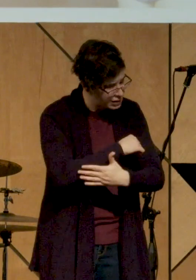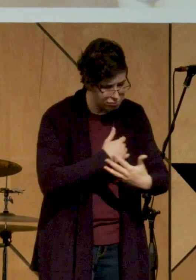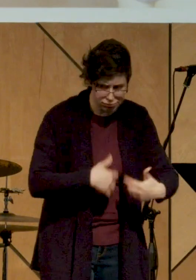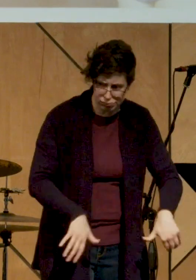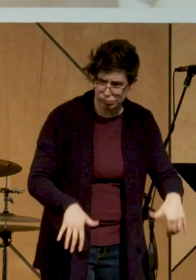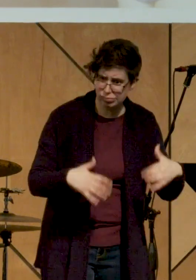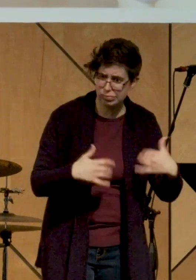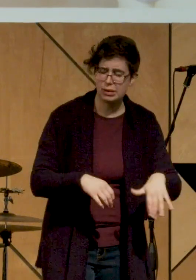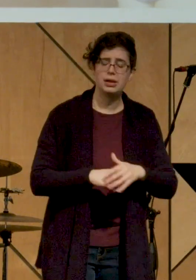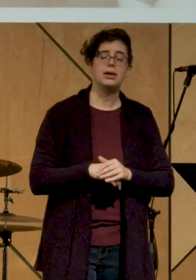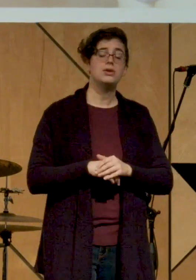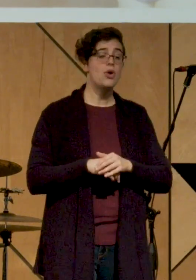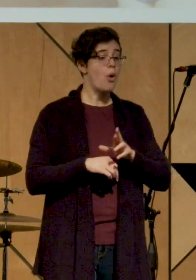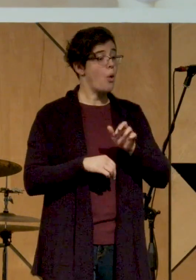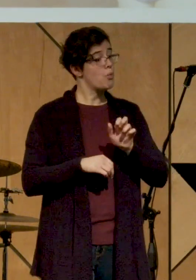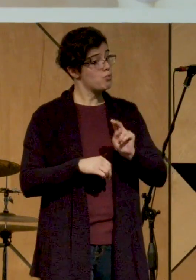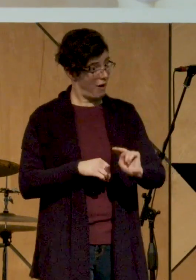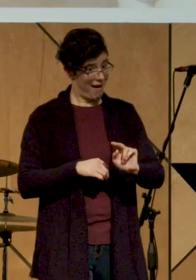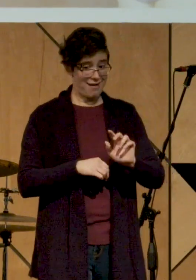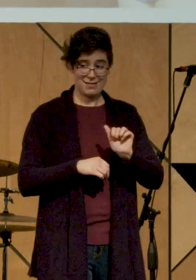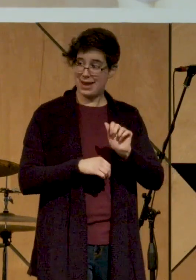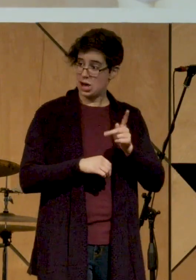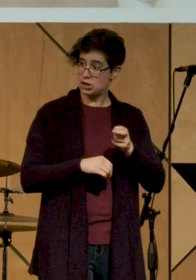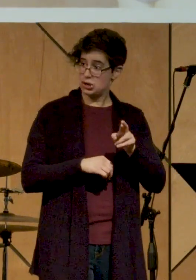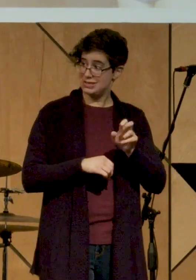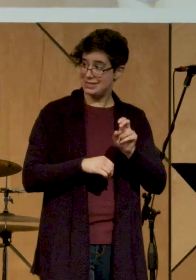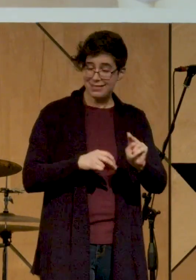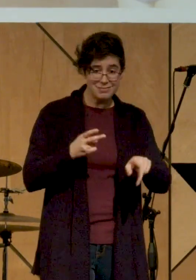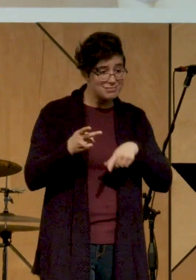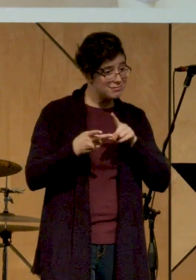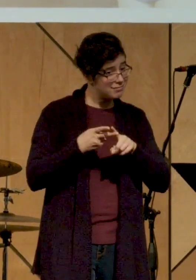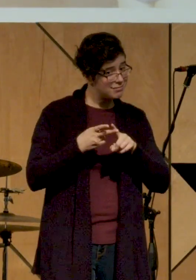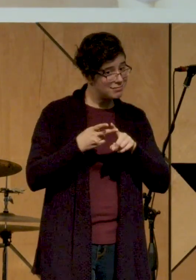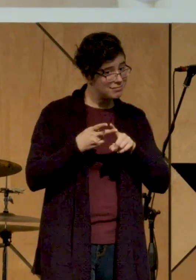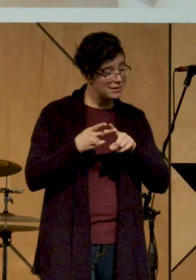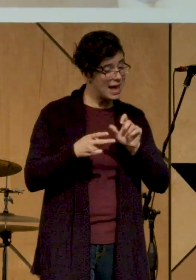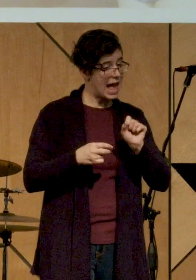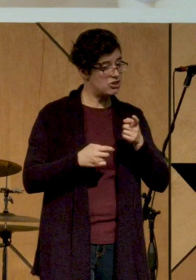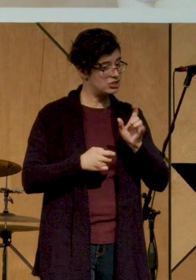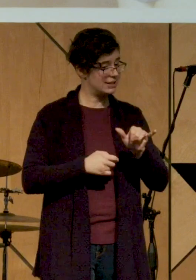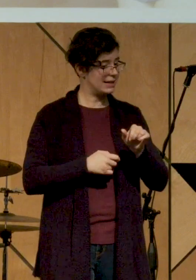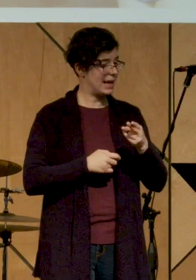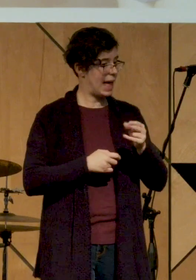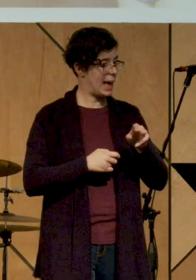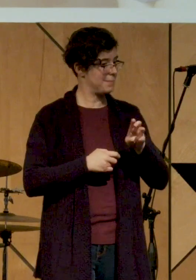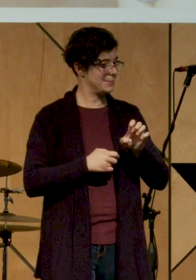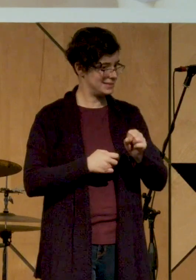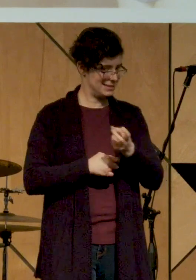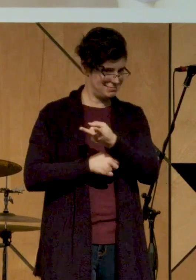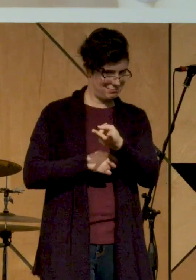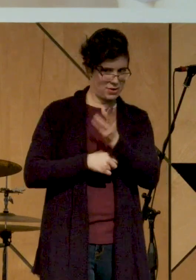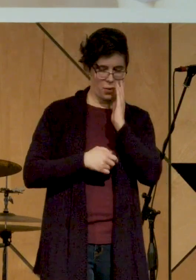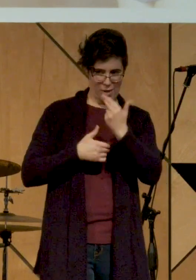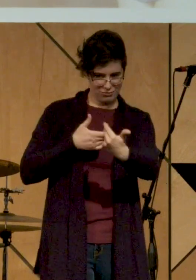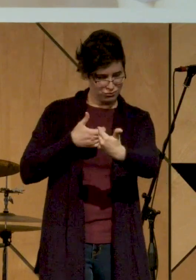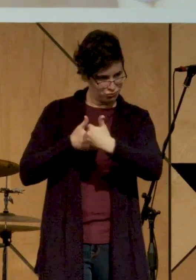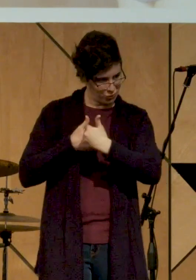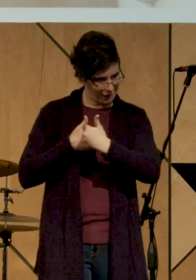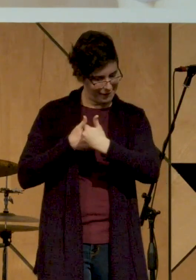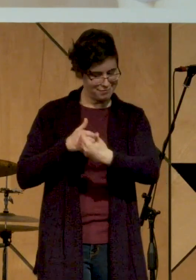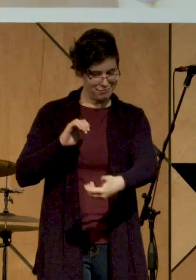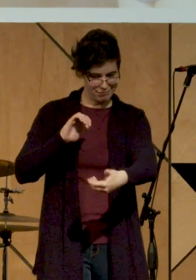so Ron Anderson, our student ministries guy, and Ashley Himes, our deacon